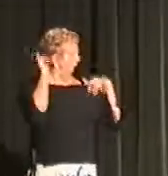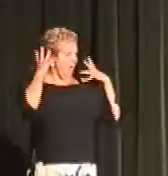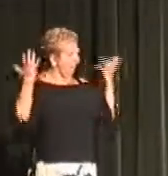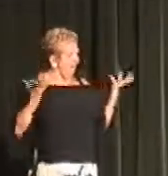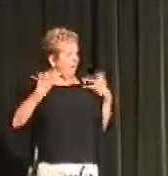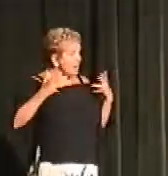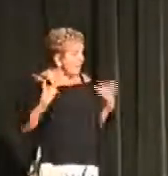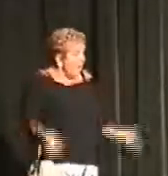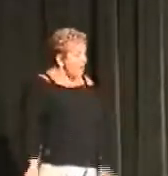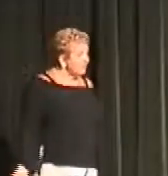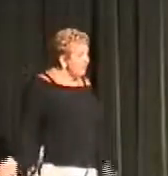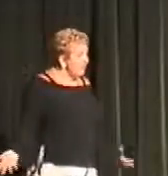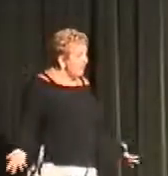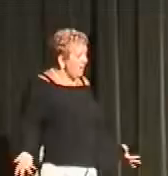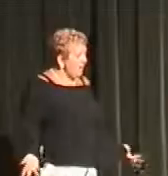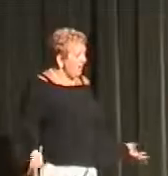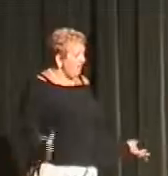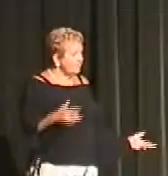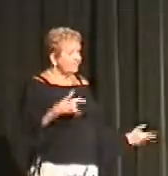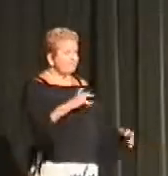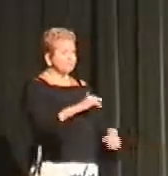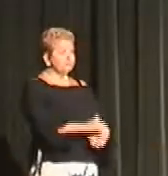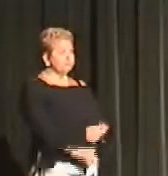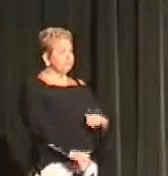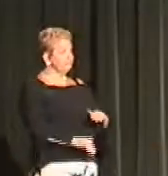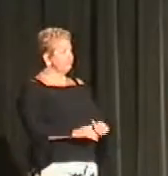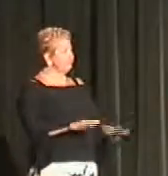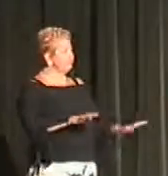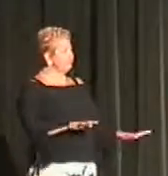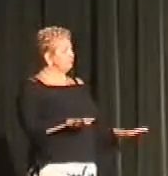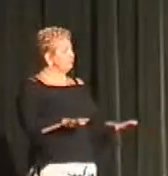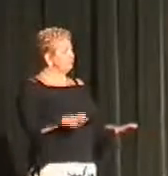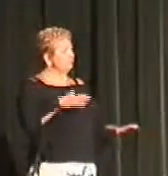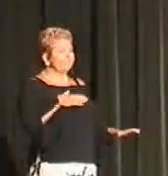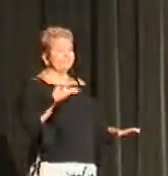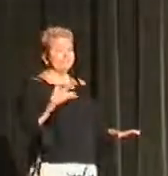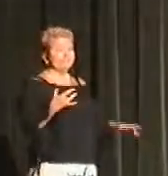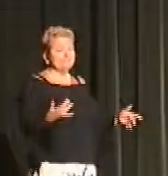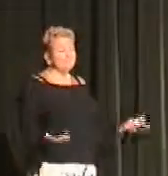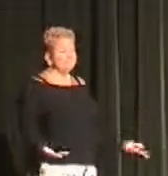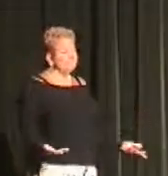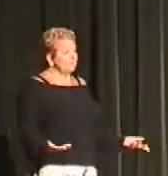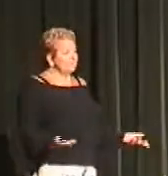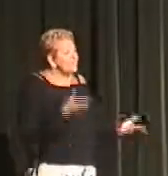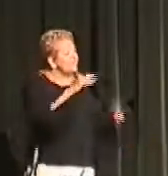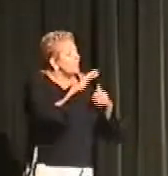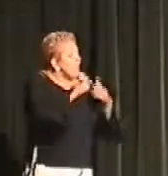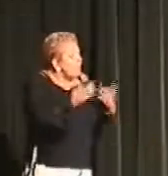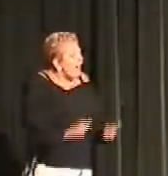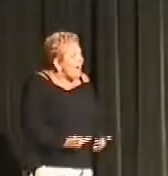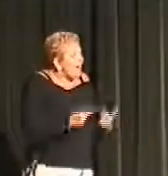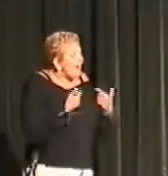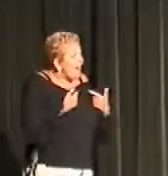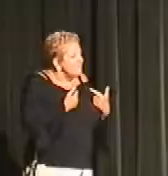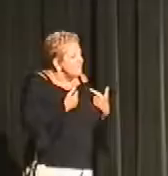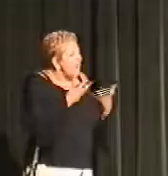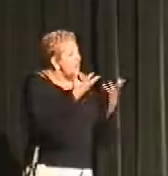And all that is like pretty incredible, given that all my life I wanted to be anyone but me. But the most amazing